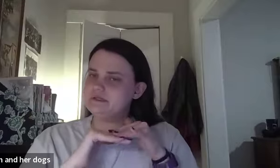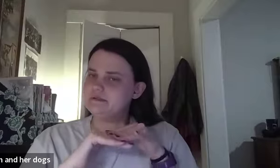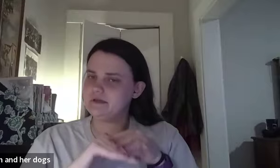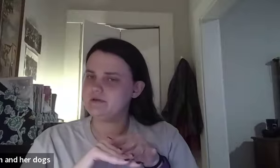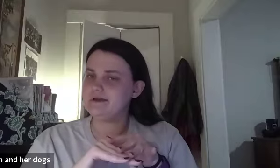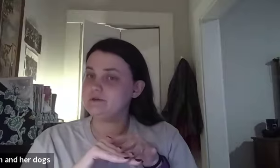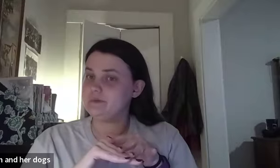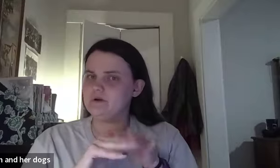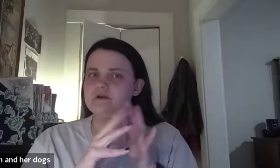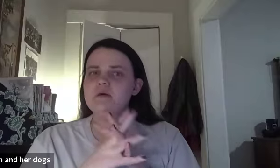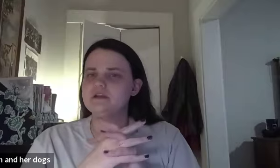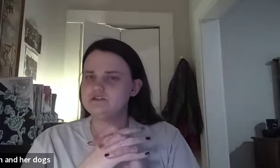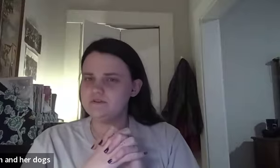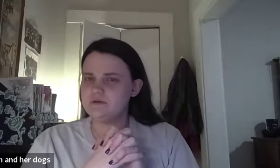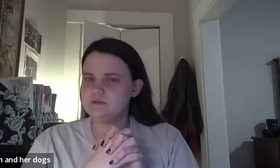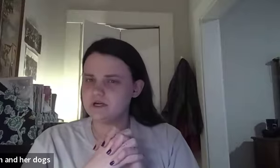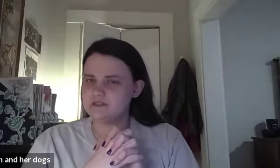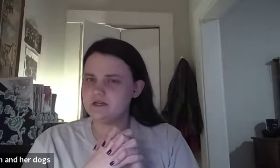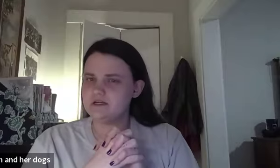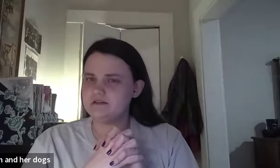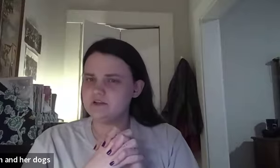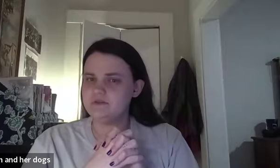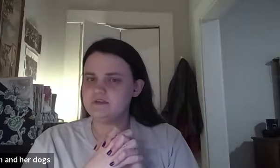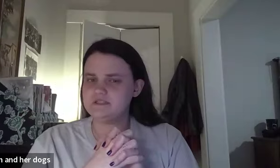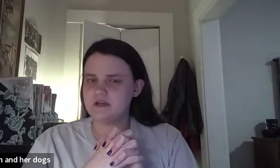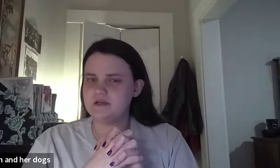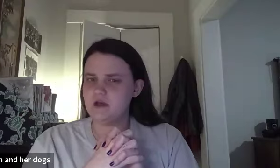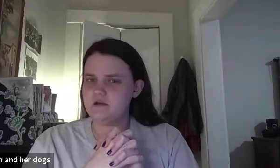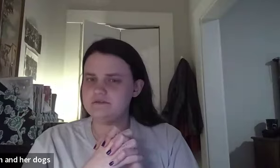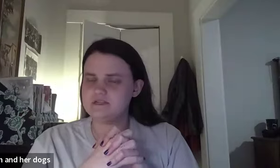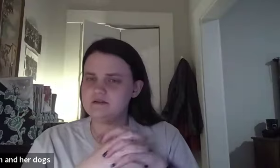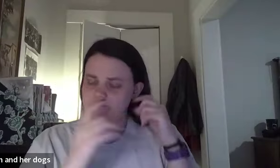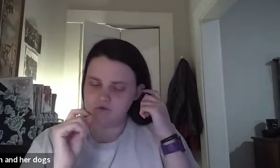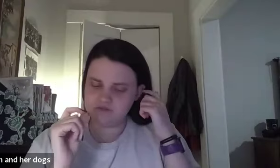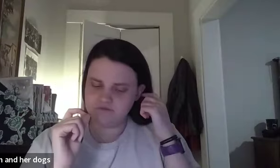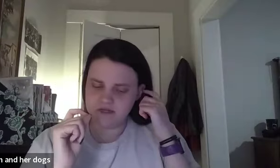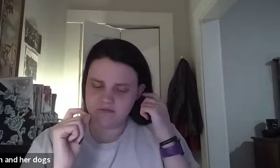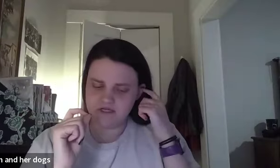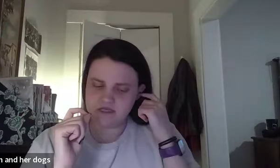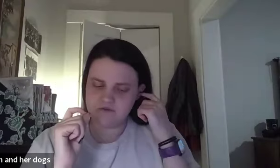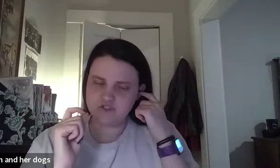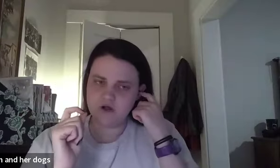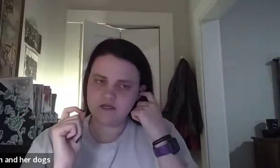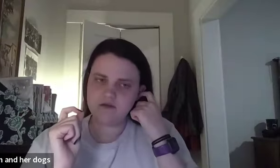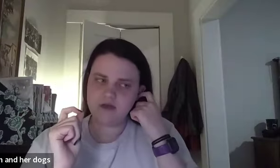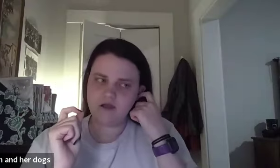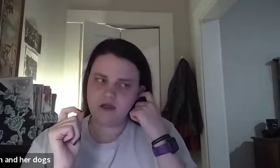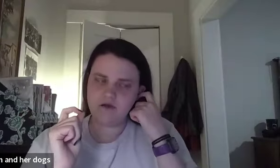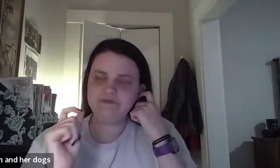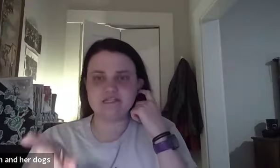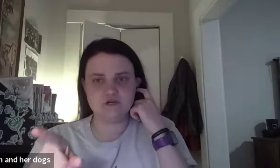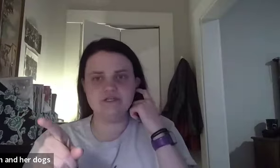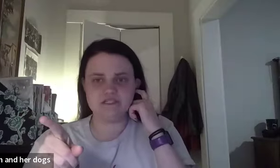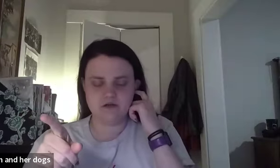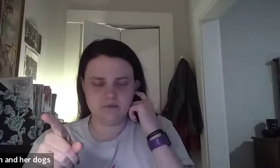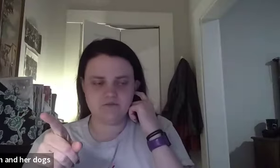blending together. I could be wrong, but I do feel like we talked about it a little bit, the sign of the motion for family, because I was talking about how, yes, no, we did talk about